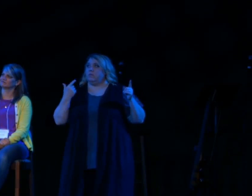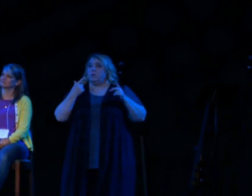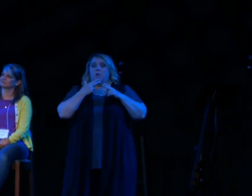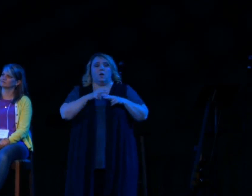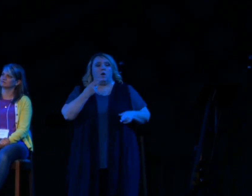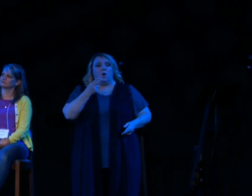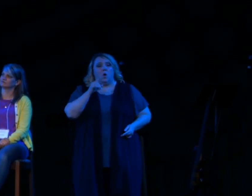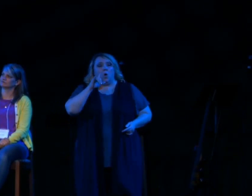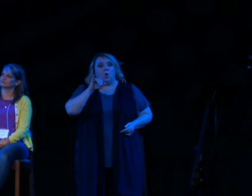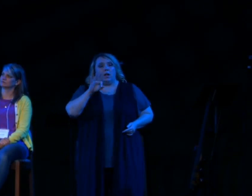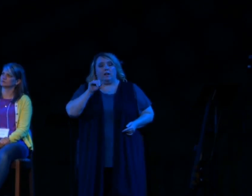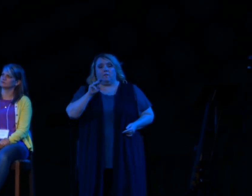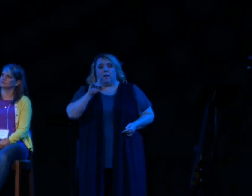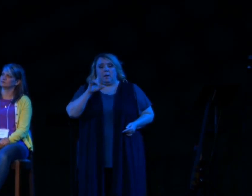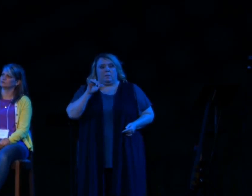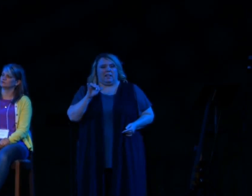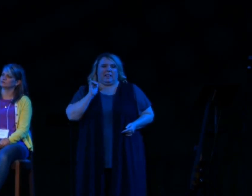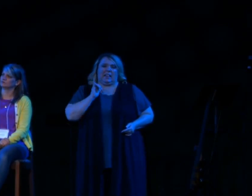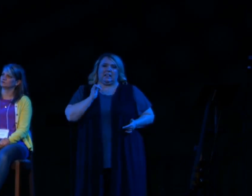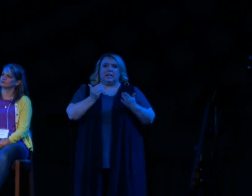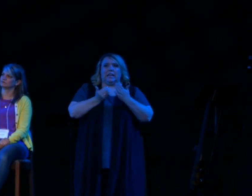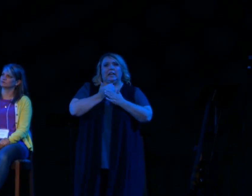called Holy Family, which is kind of a